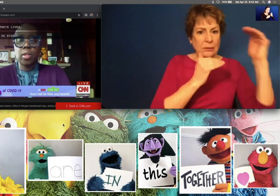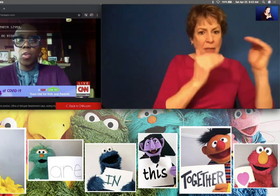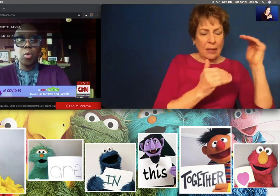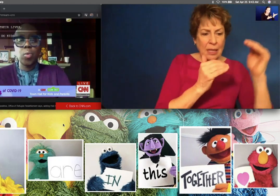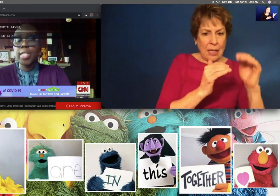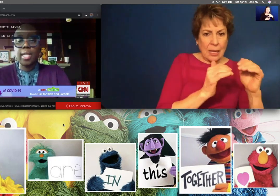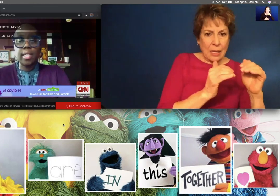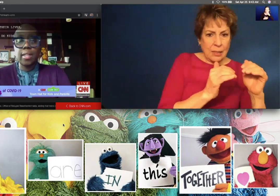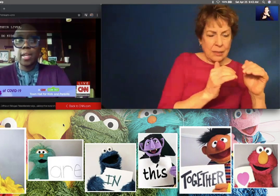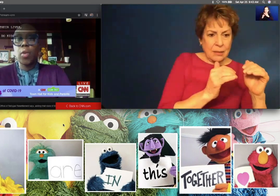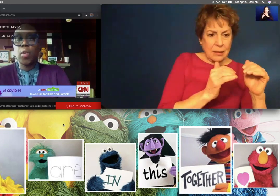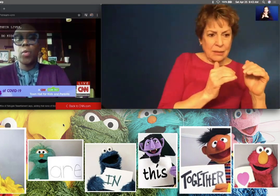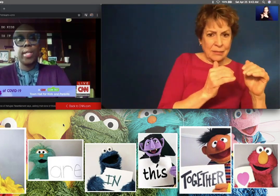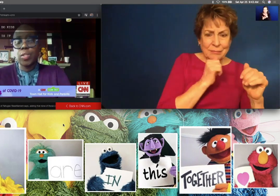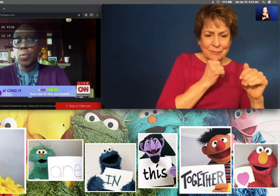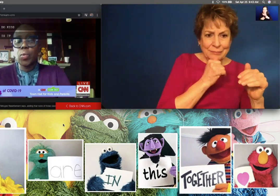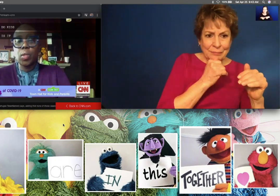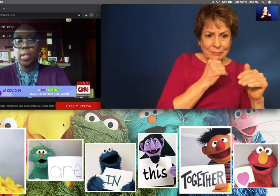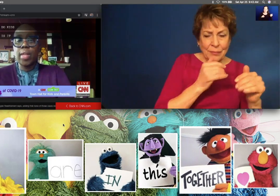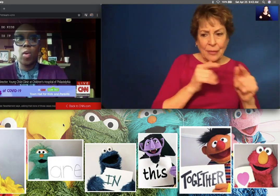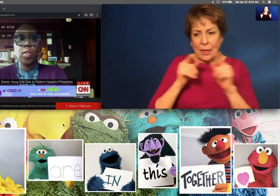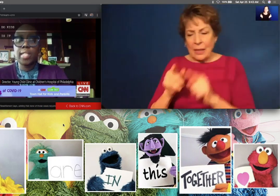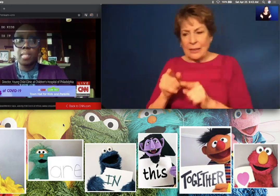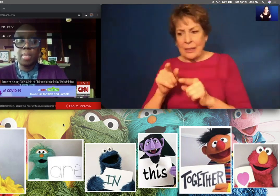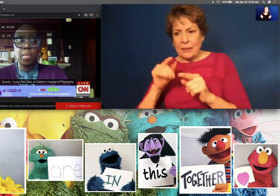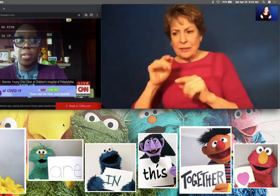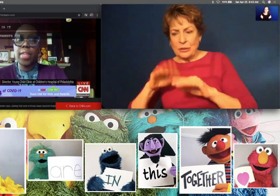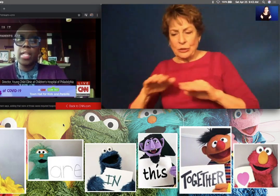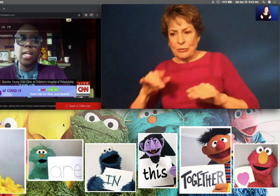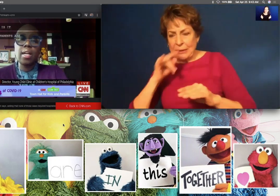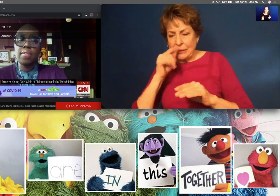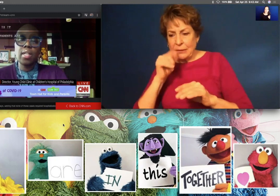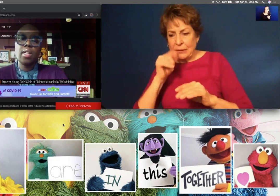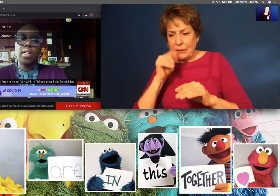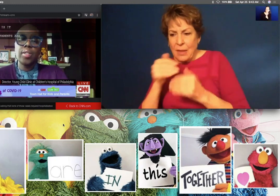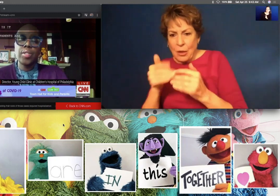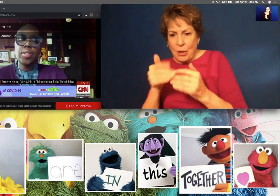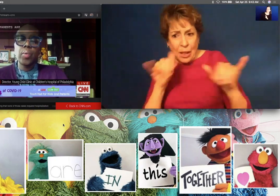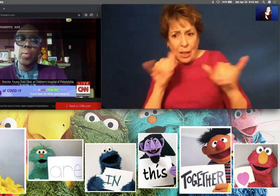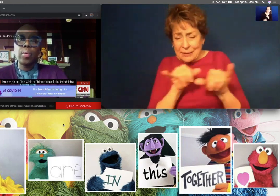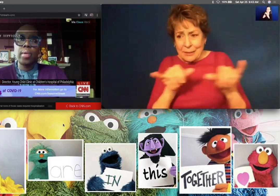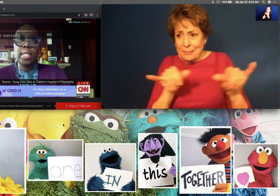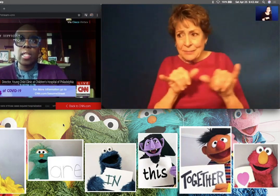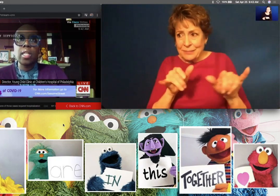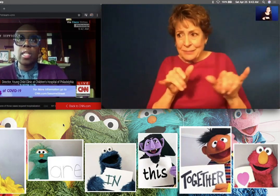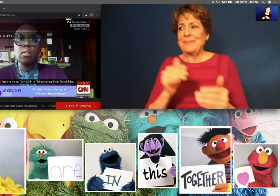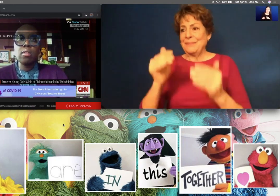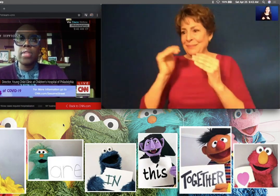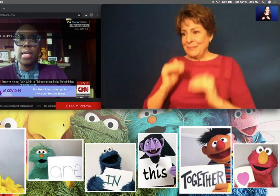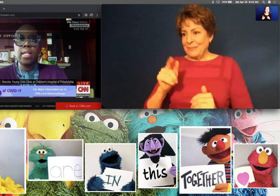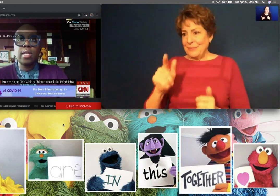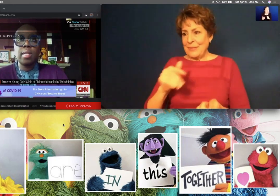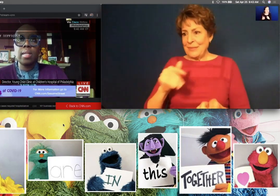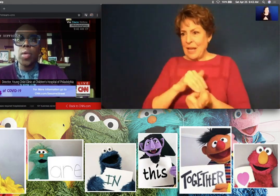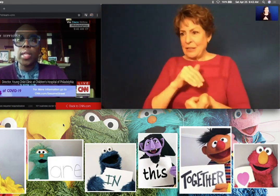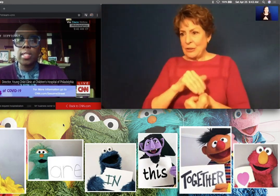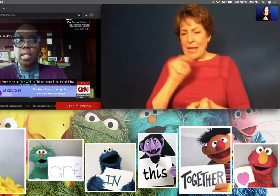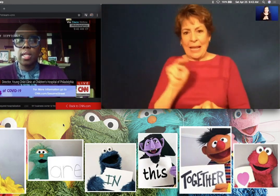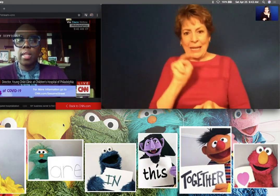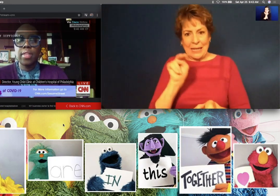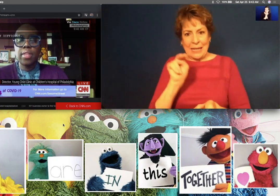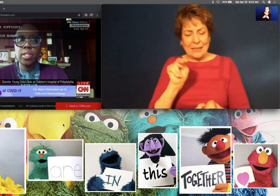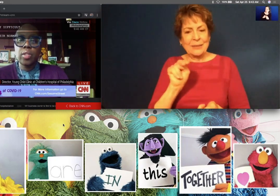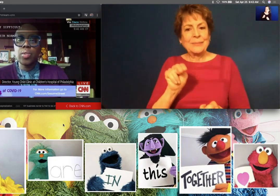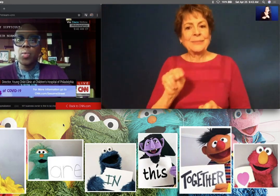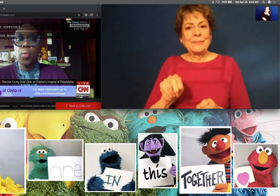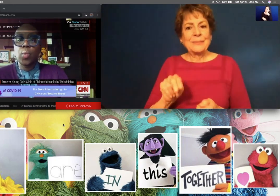doing? Yeah, well, Erica, it's really different. I mean, kids aren't doing their normal routines. They aren't going to school, and they